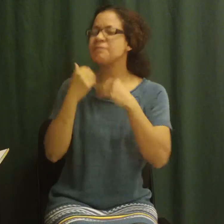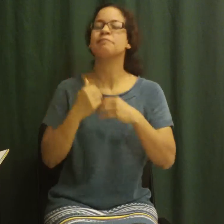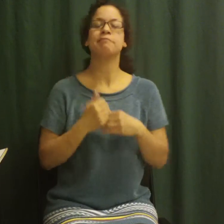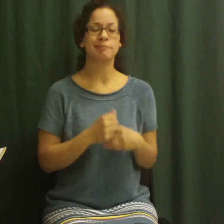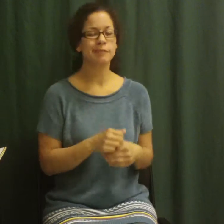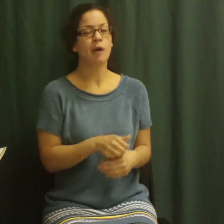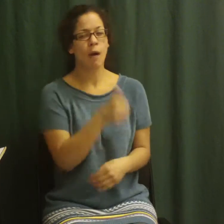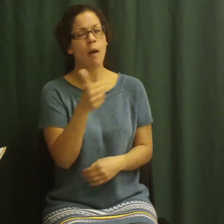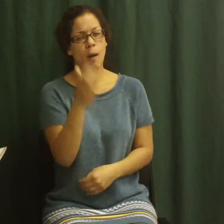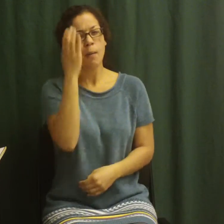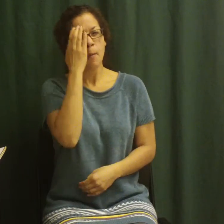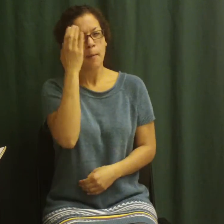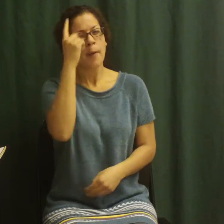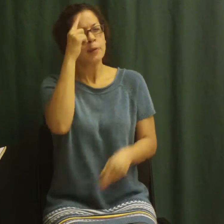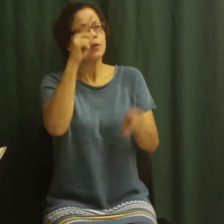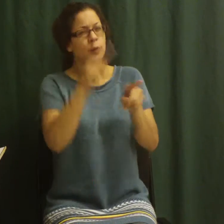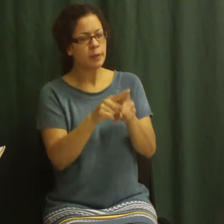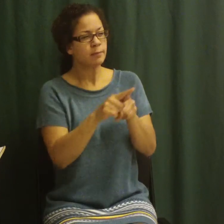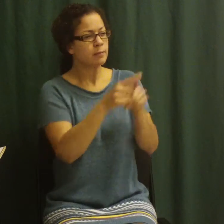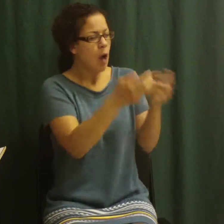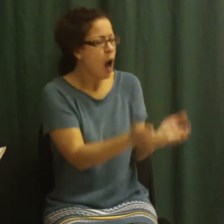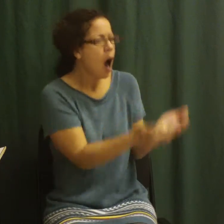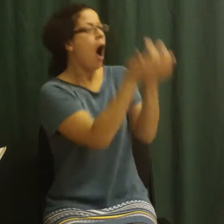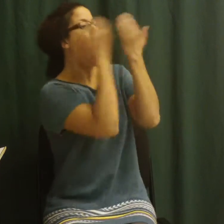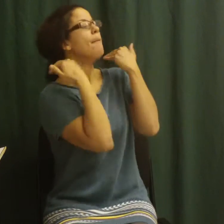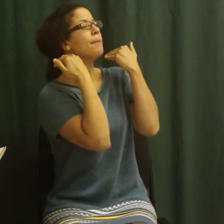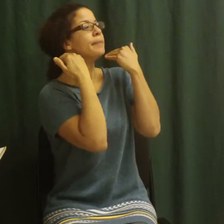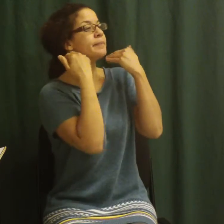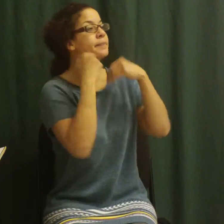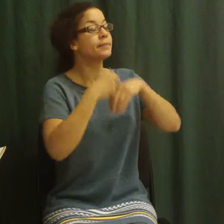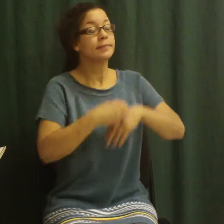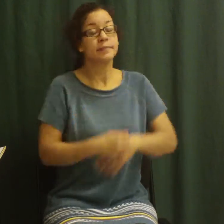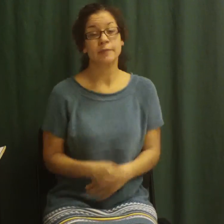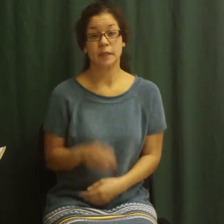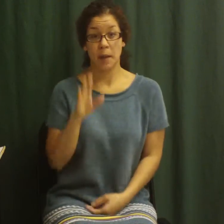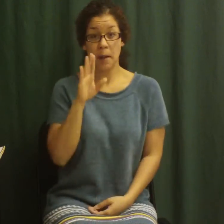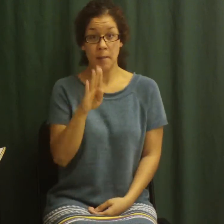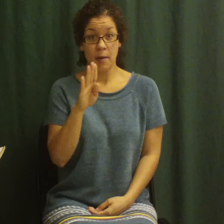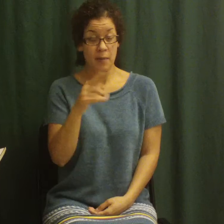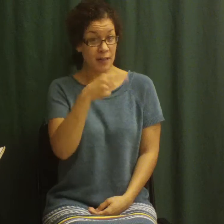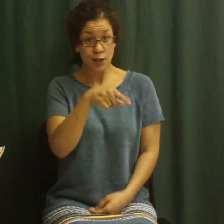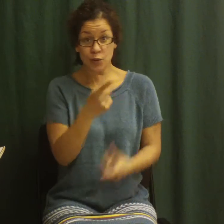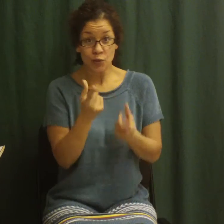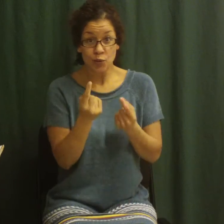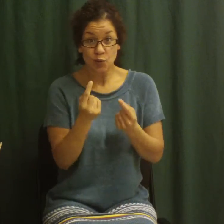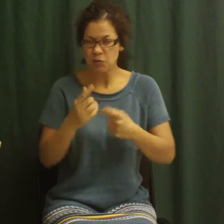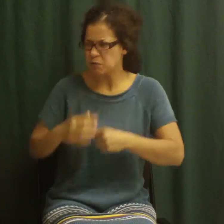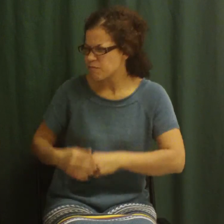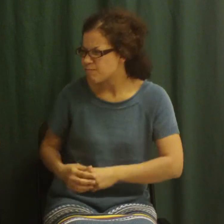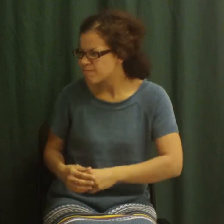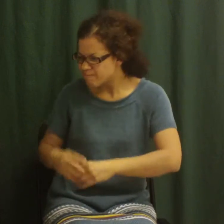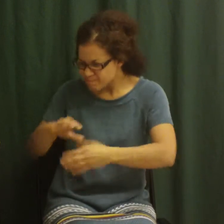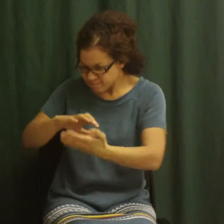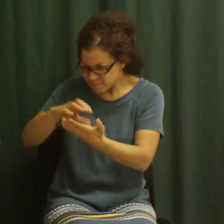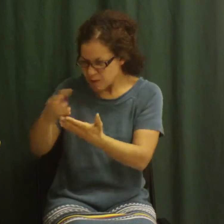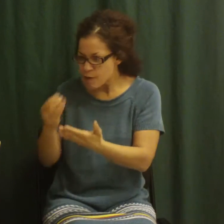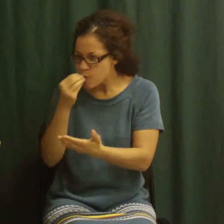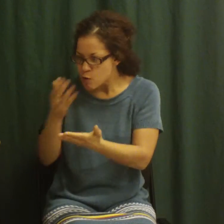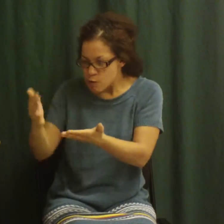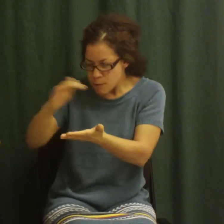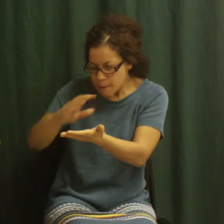Braidbeard gulped his food and said, "Hand over the meat! The meat!" we all